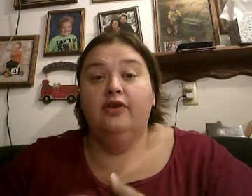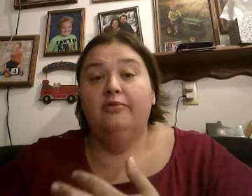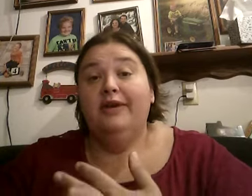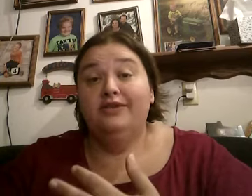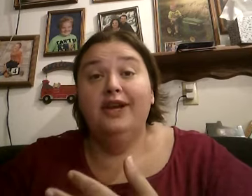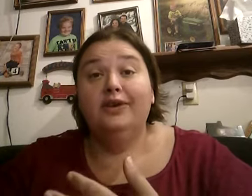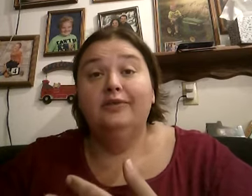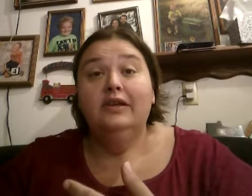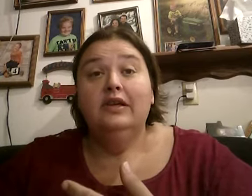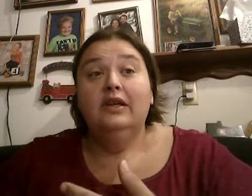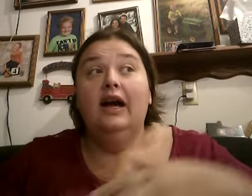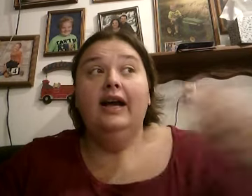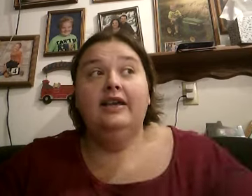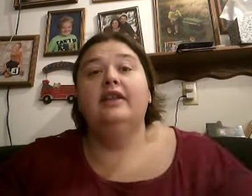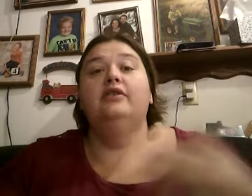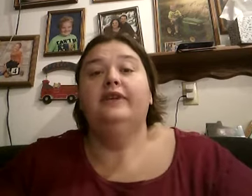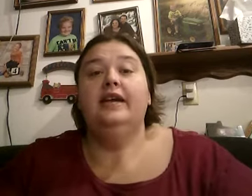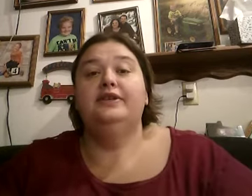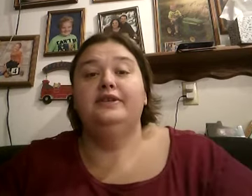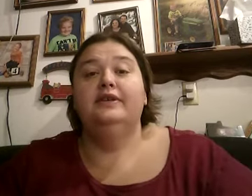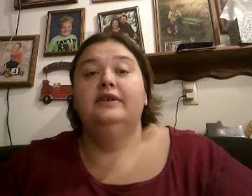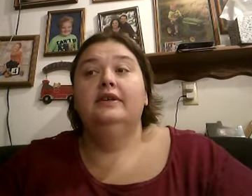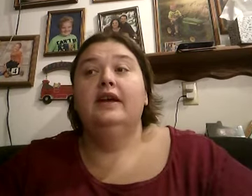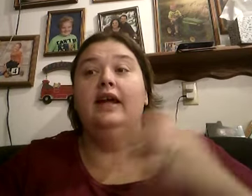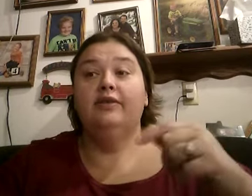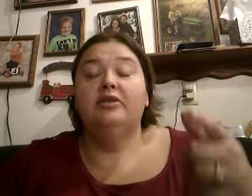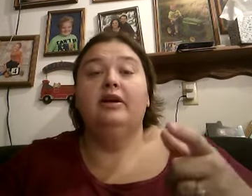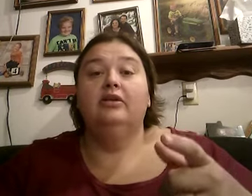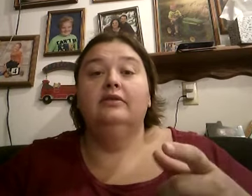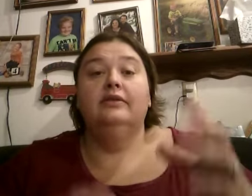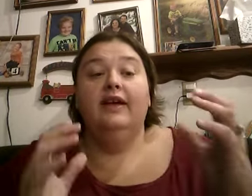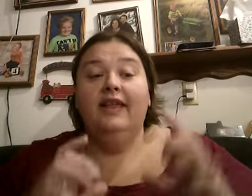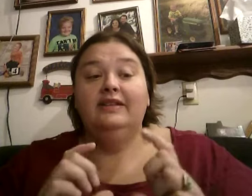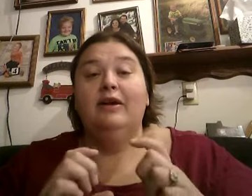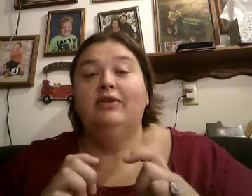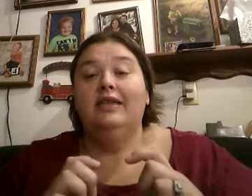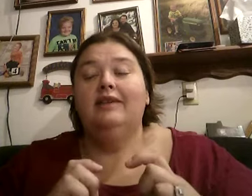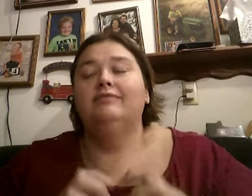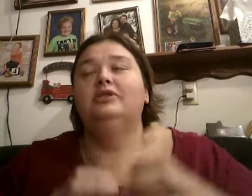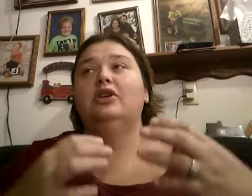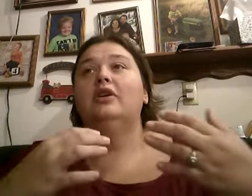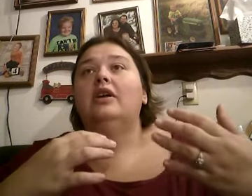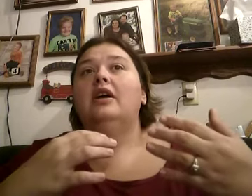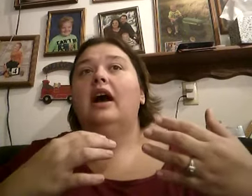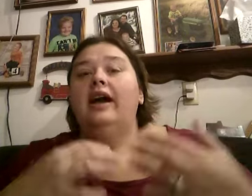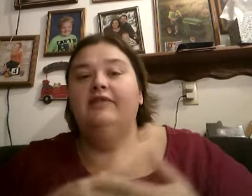my other channel, I could get notifications. And I could ring the bell. That's my only thing. So, I have